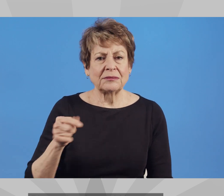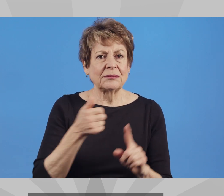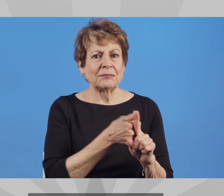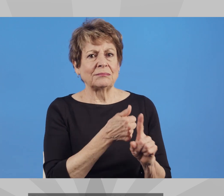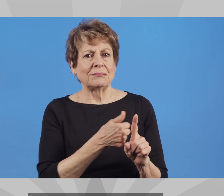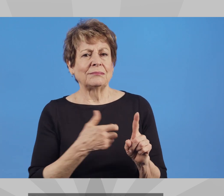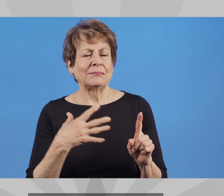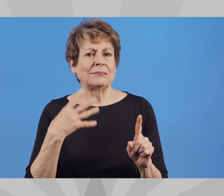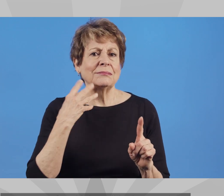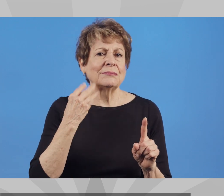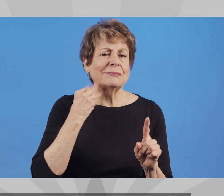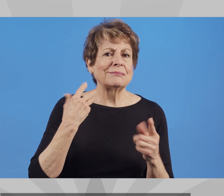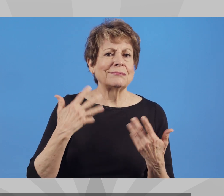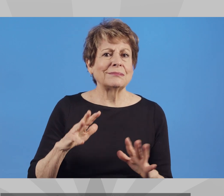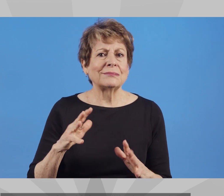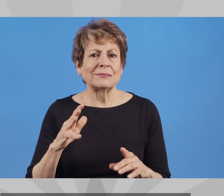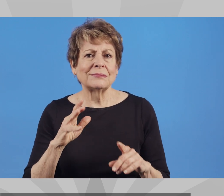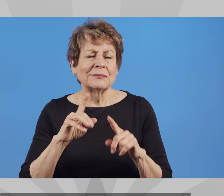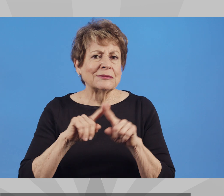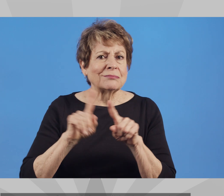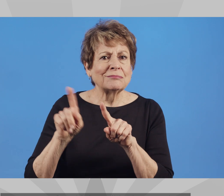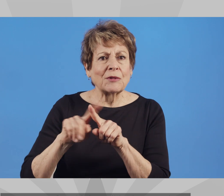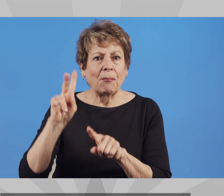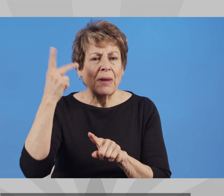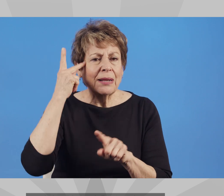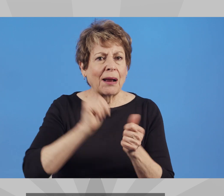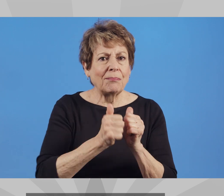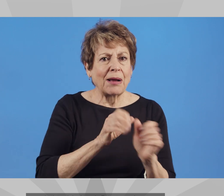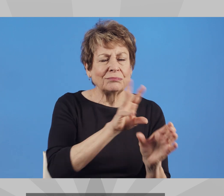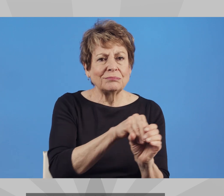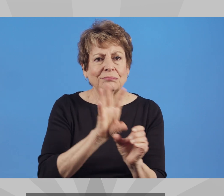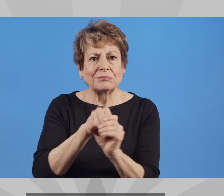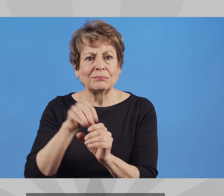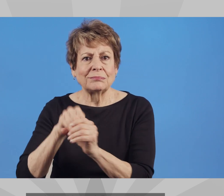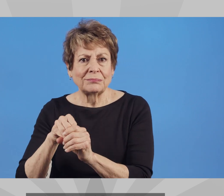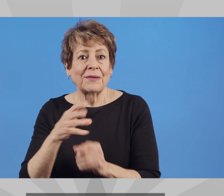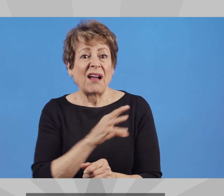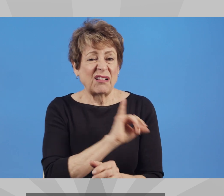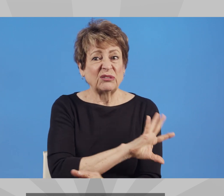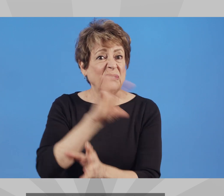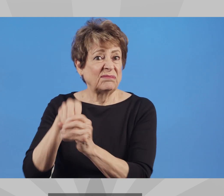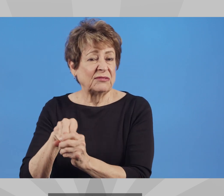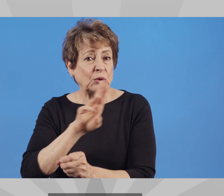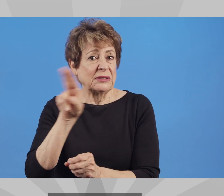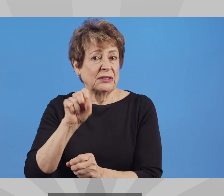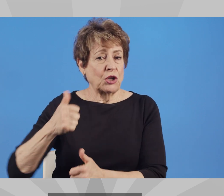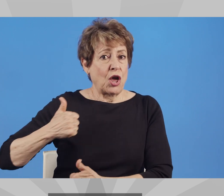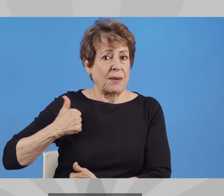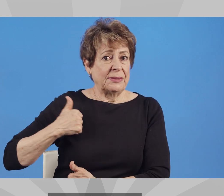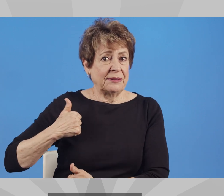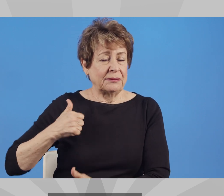Aaron Márquez, a veteran of multiple political campaigns and the United States Army, grew up